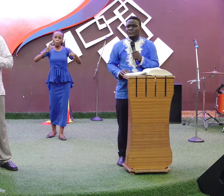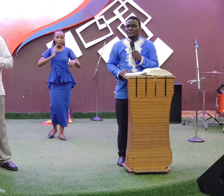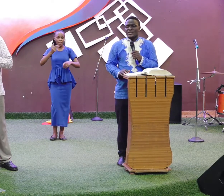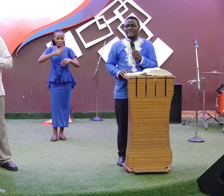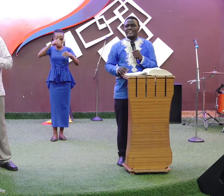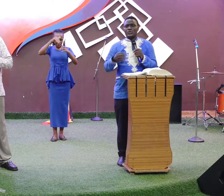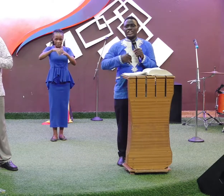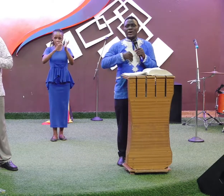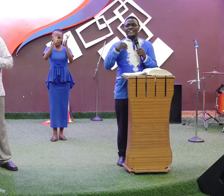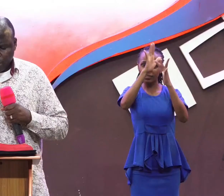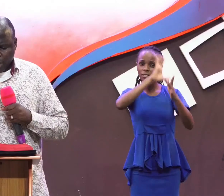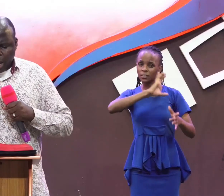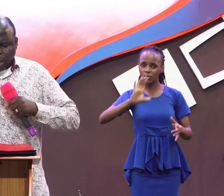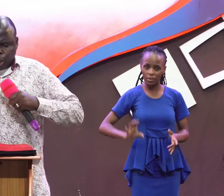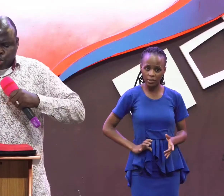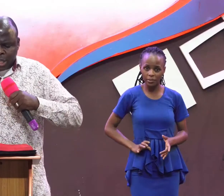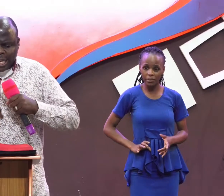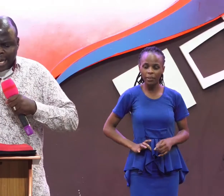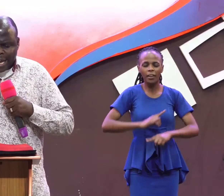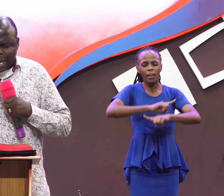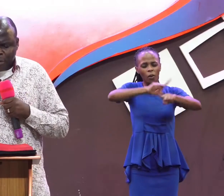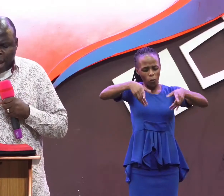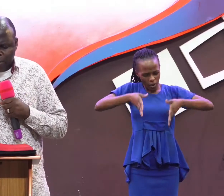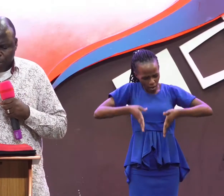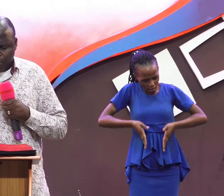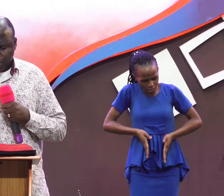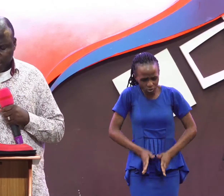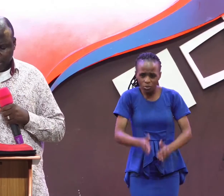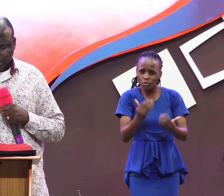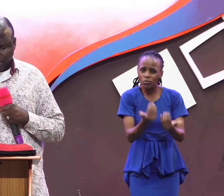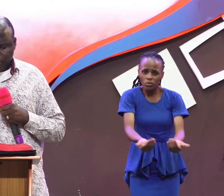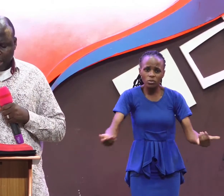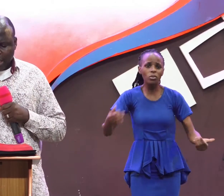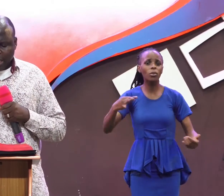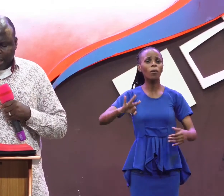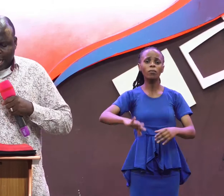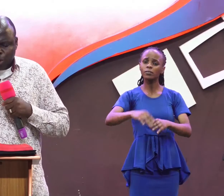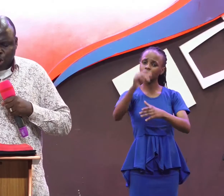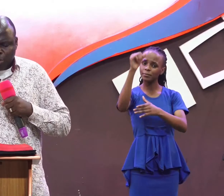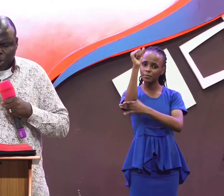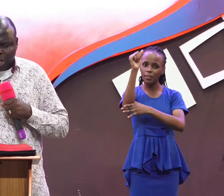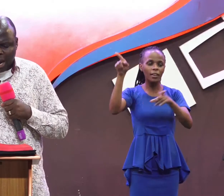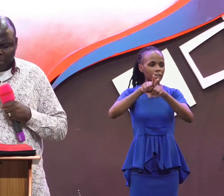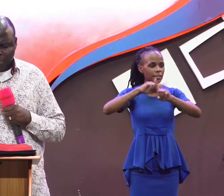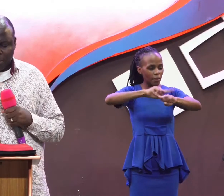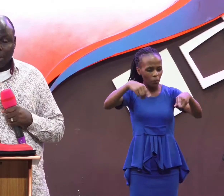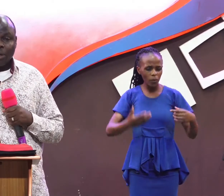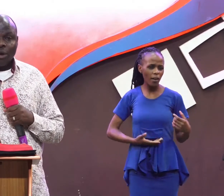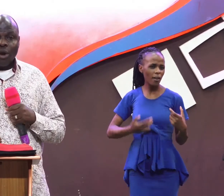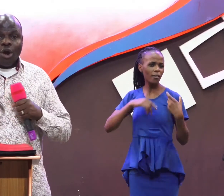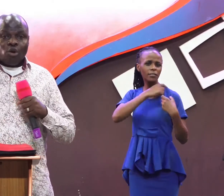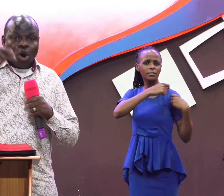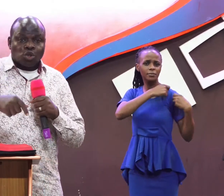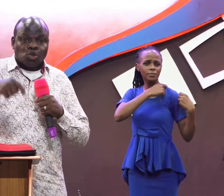it, that to we who are in Christ Jesus, that we are Abraham's seed, that we have